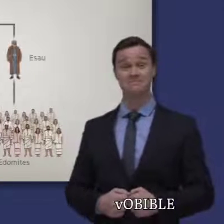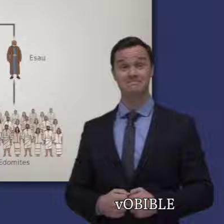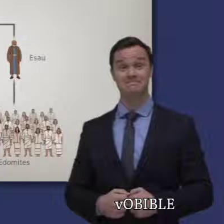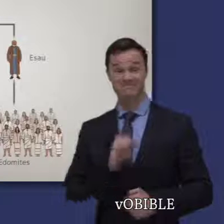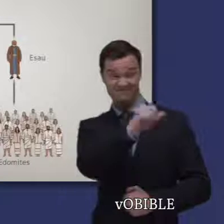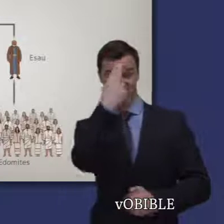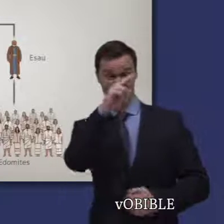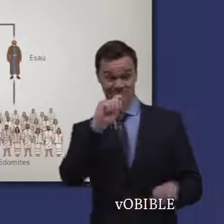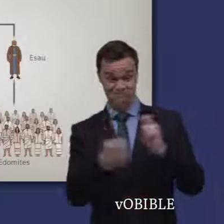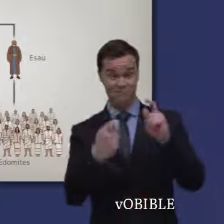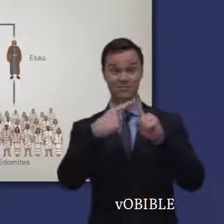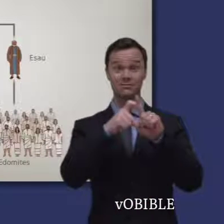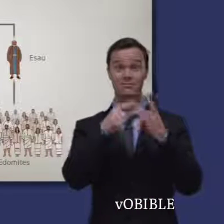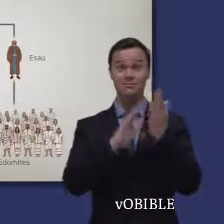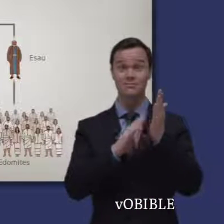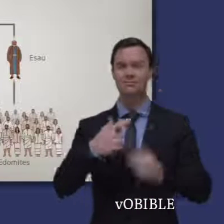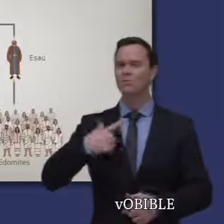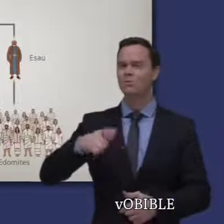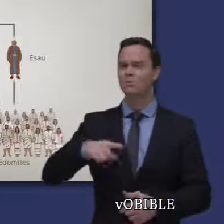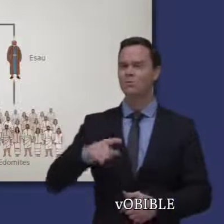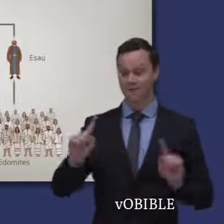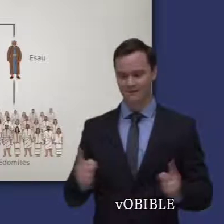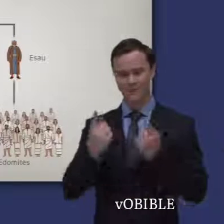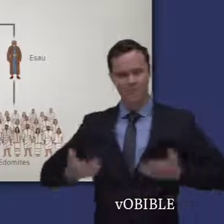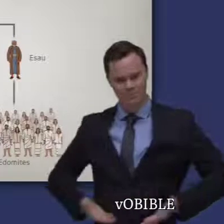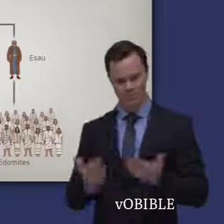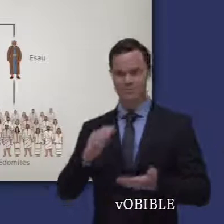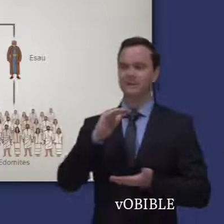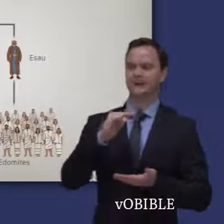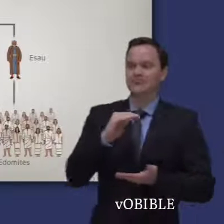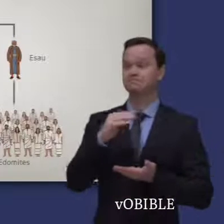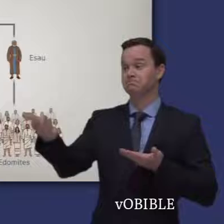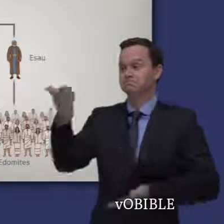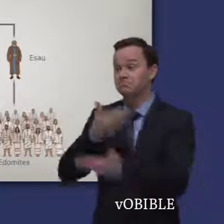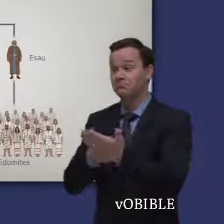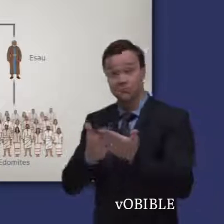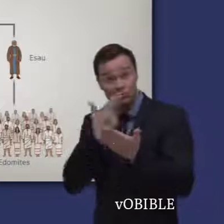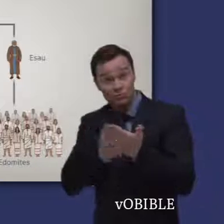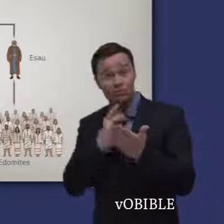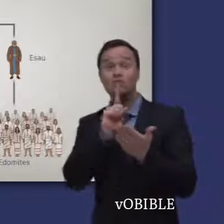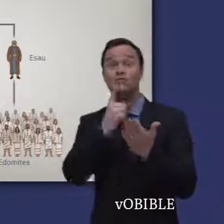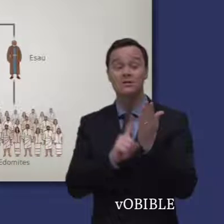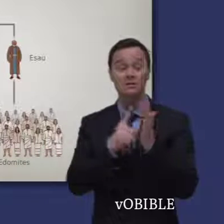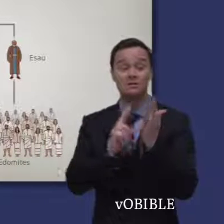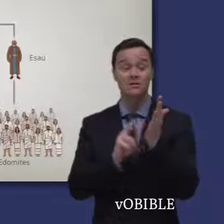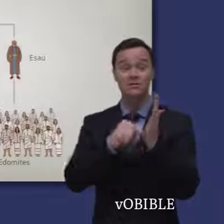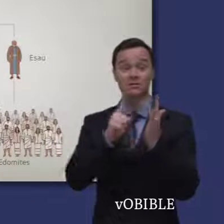Esau. He was given the name Edom, meaning red, after he sold his birthright for some red lentil